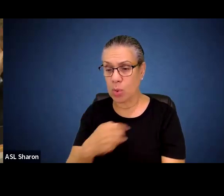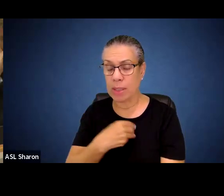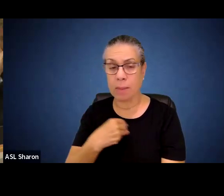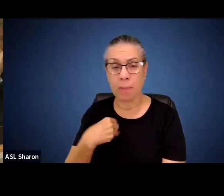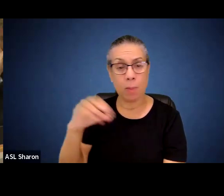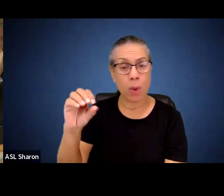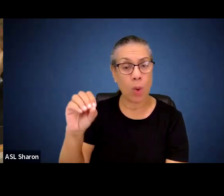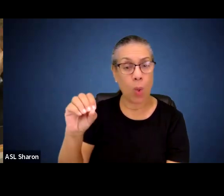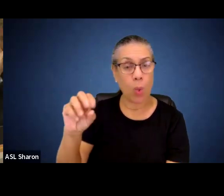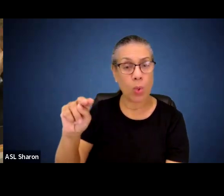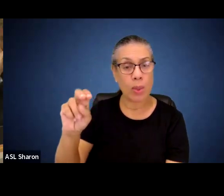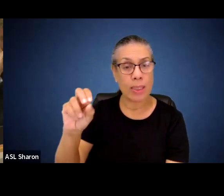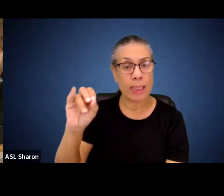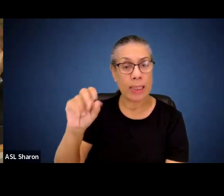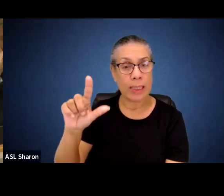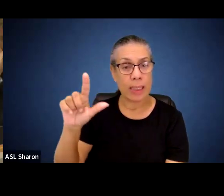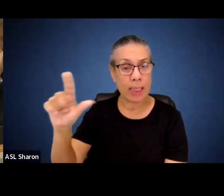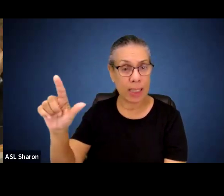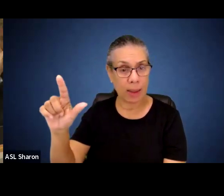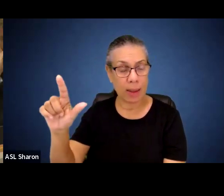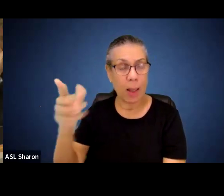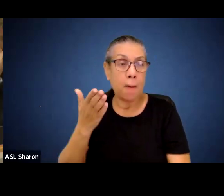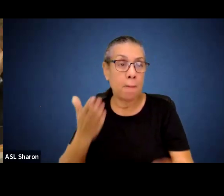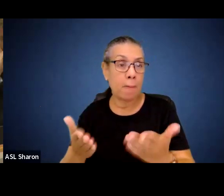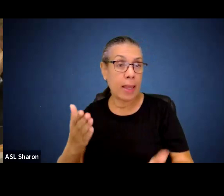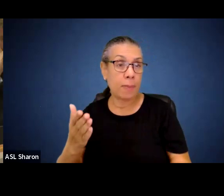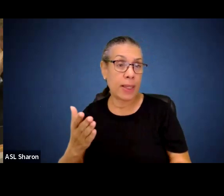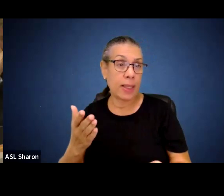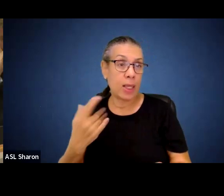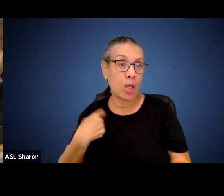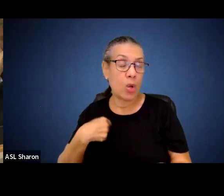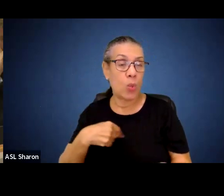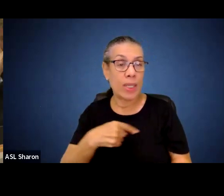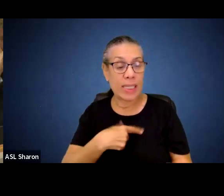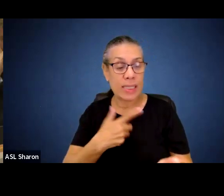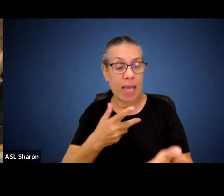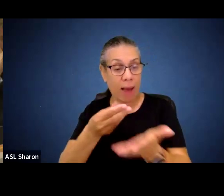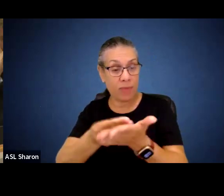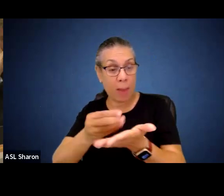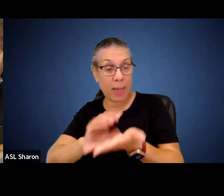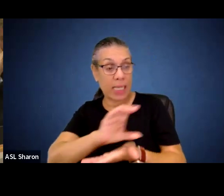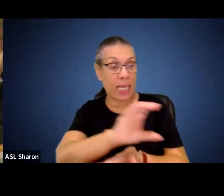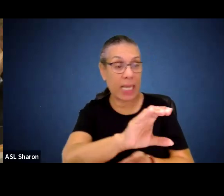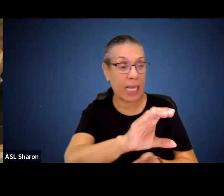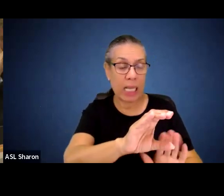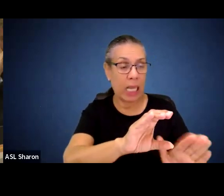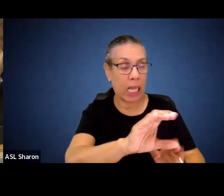O'Neill's suggestion as well. We may need to reallocate funding